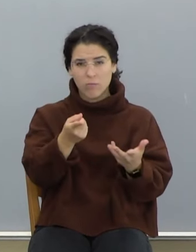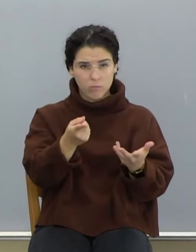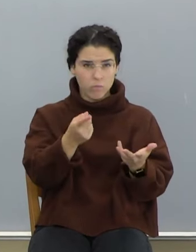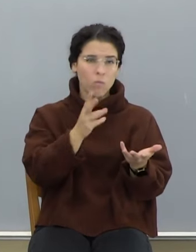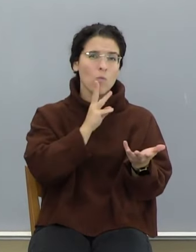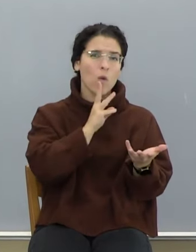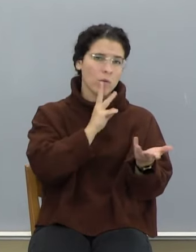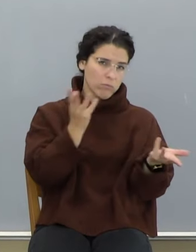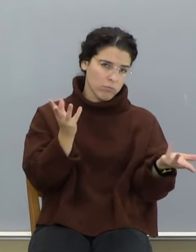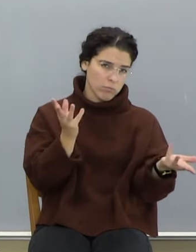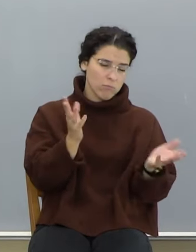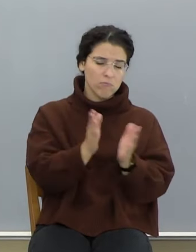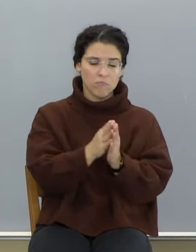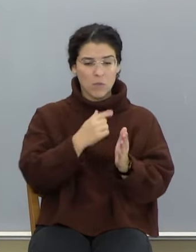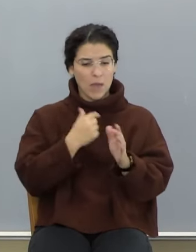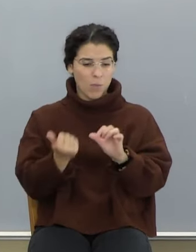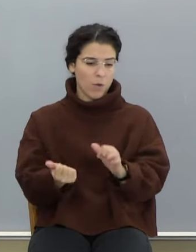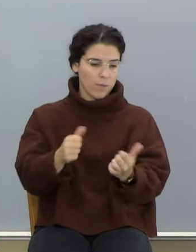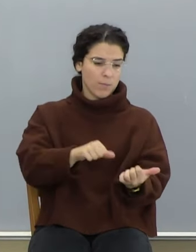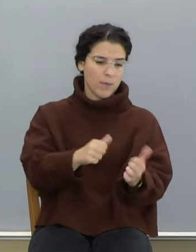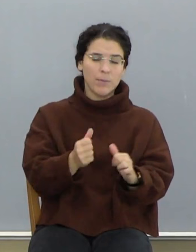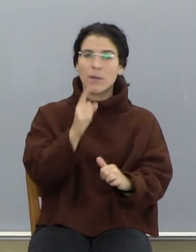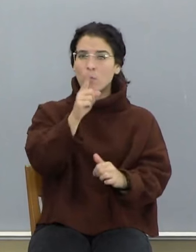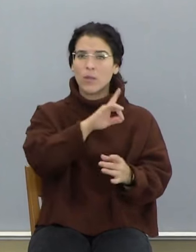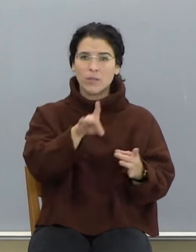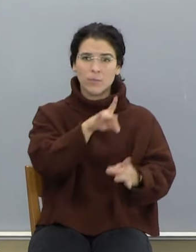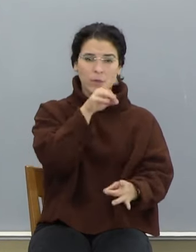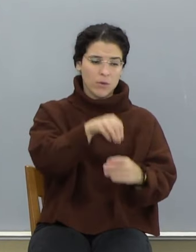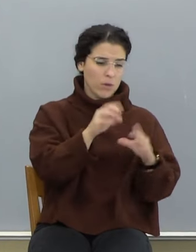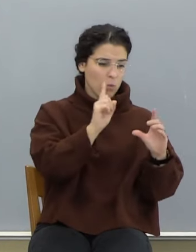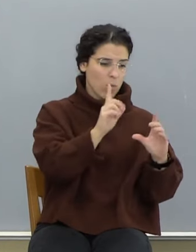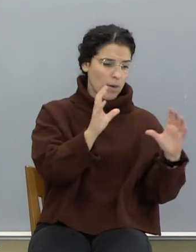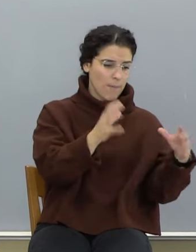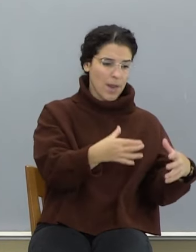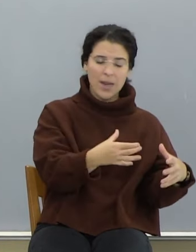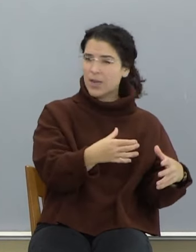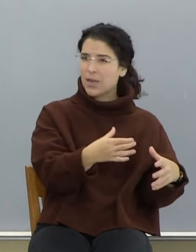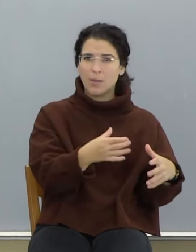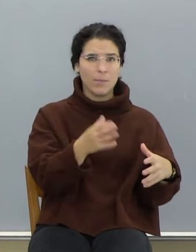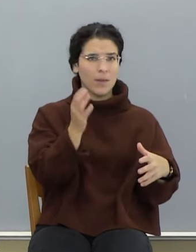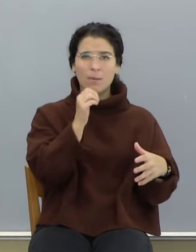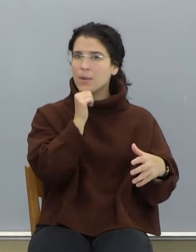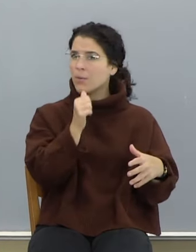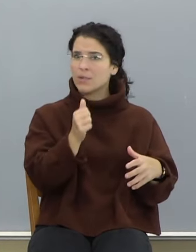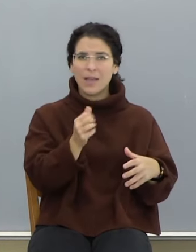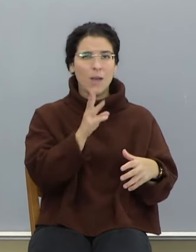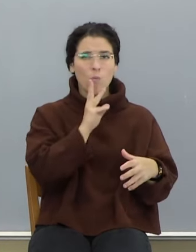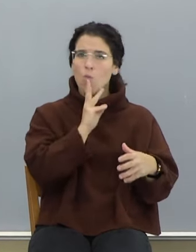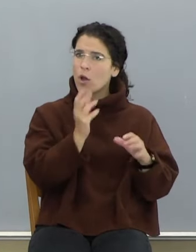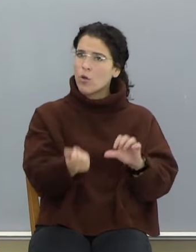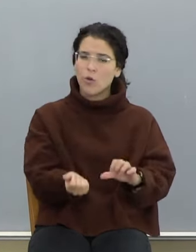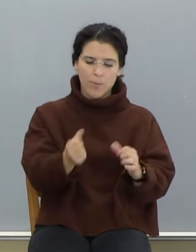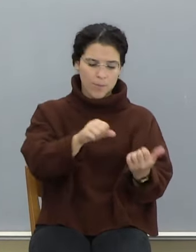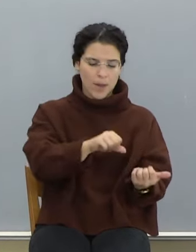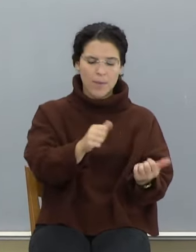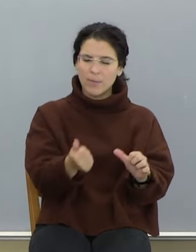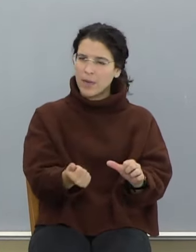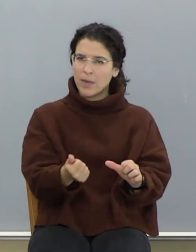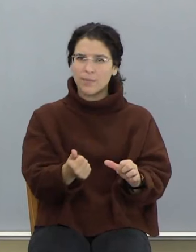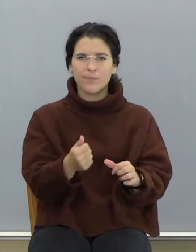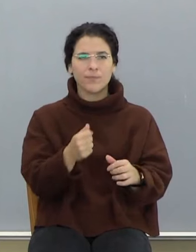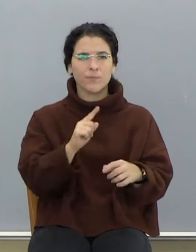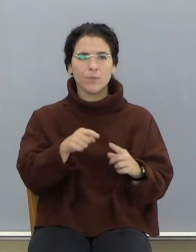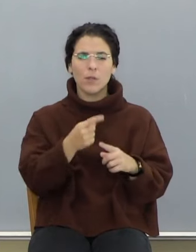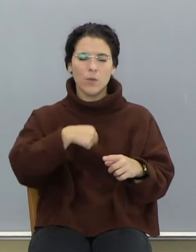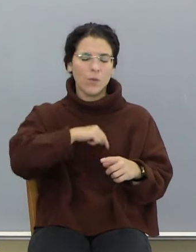you go. I was baptized by one spirit into one body, but I was not water baptized. And so when we look at the